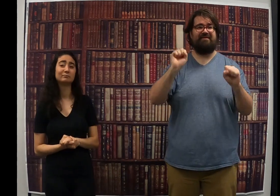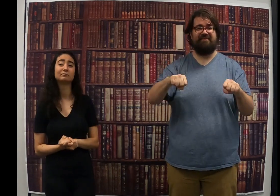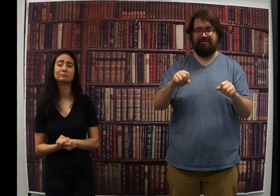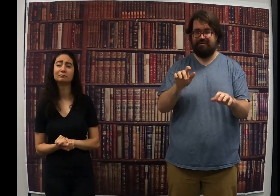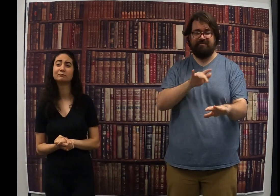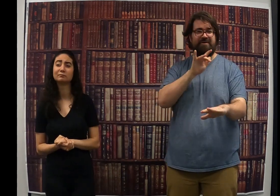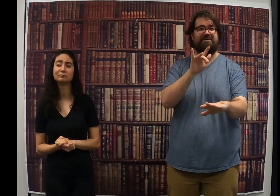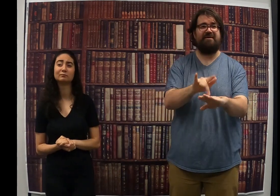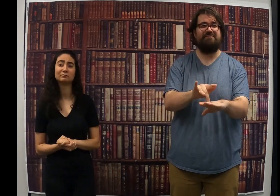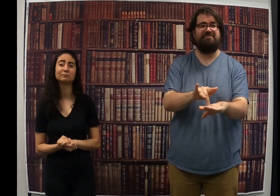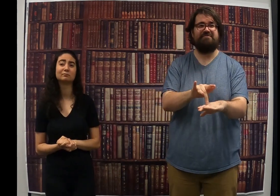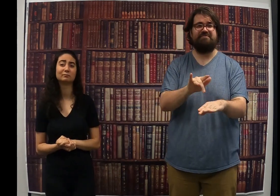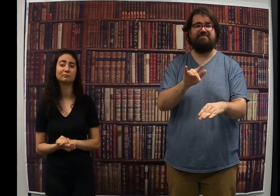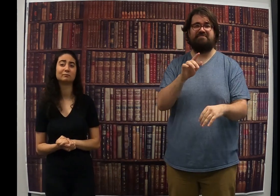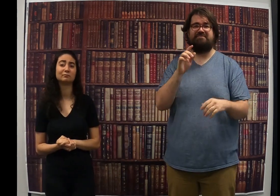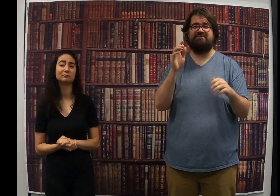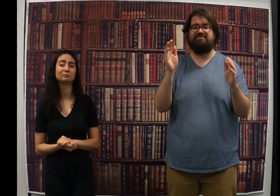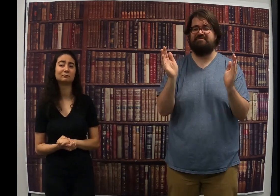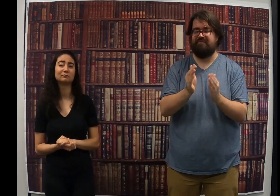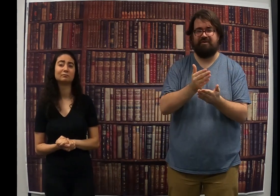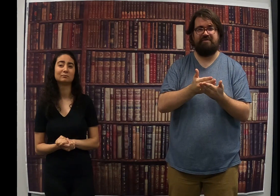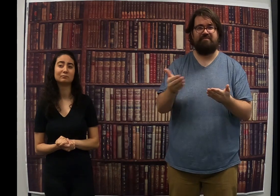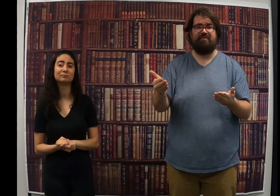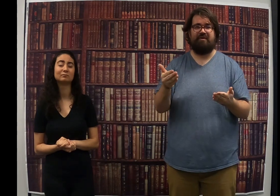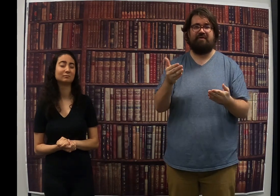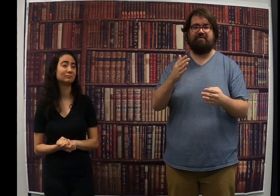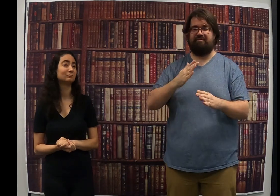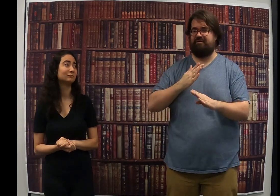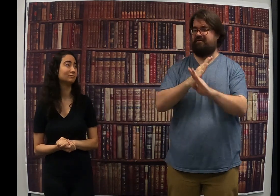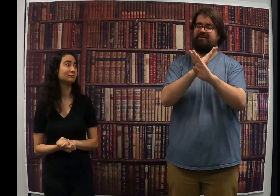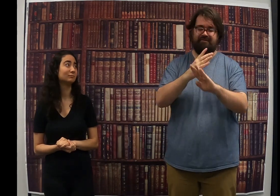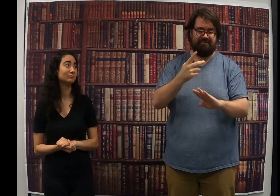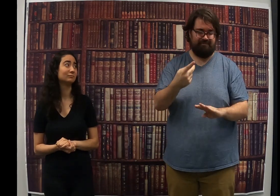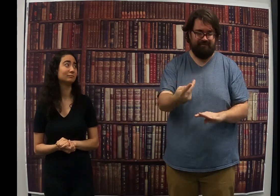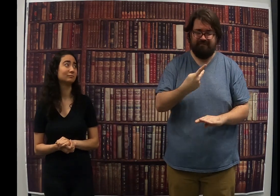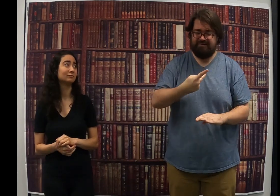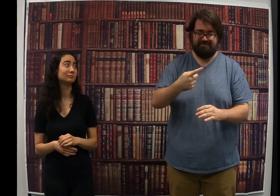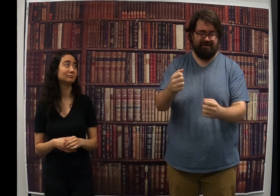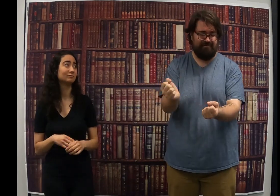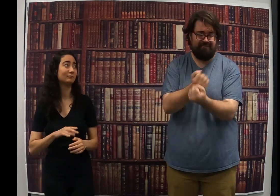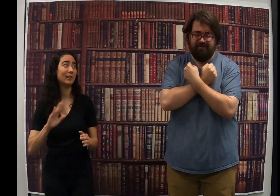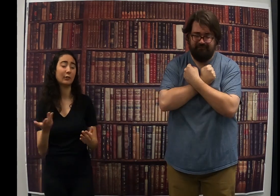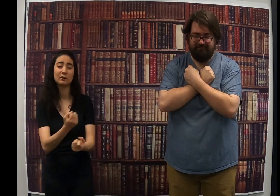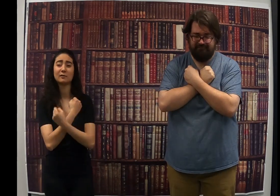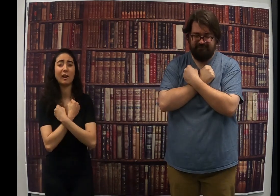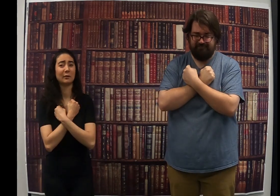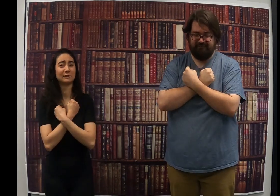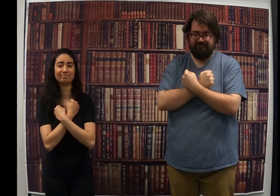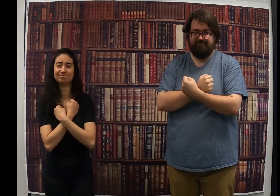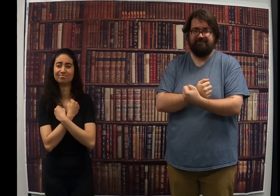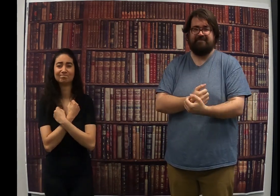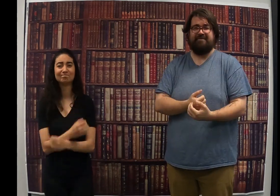would think he could be touched. It is such a small thing that prevents our love.